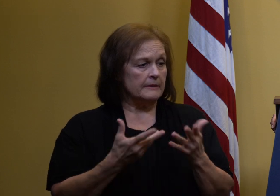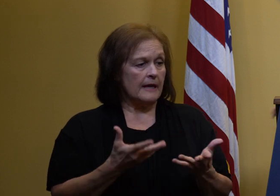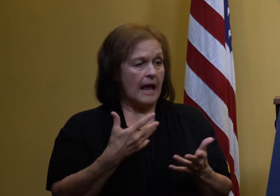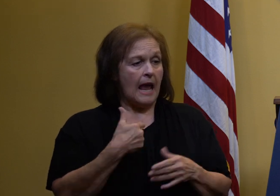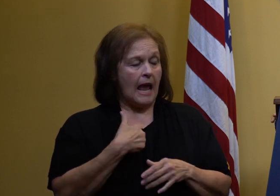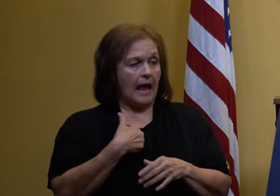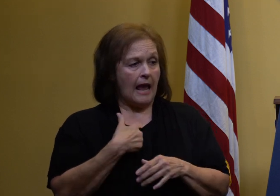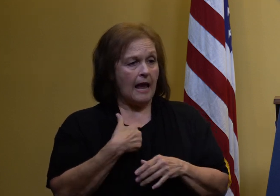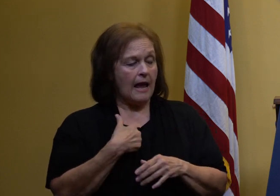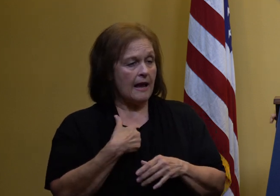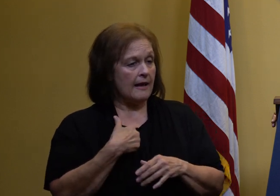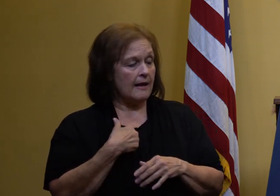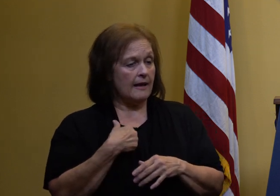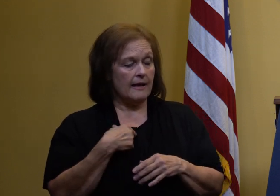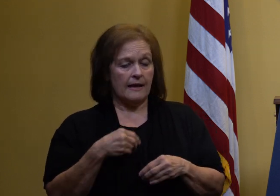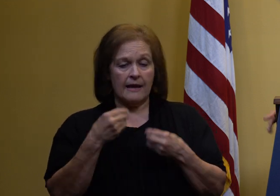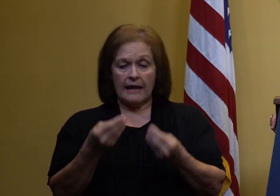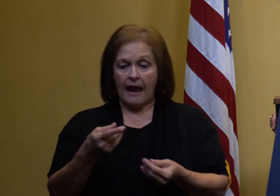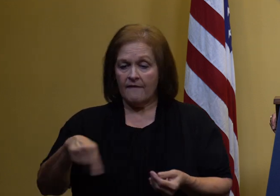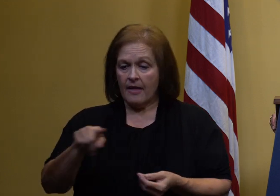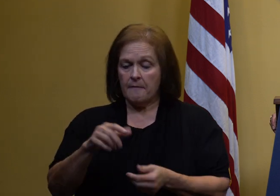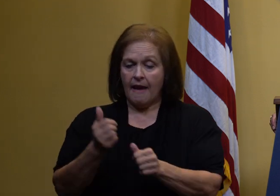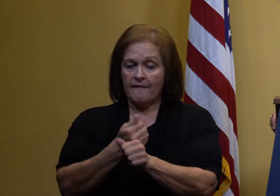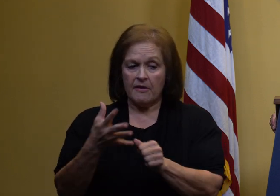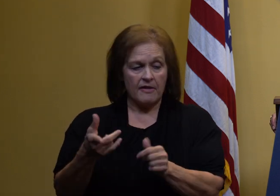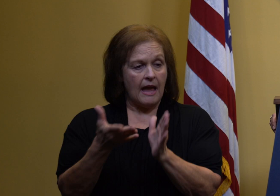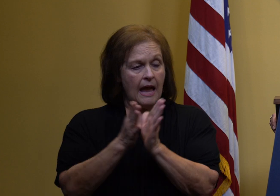So I gave them everything they asked for,